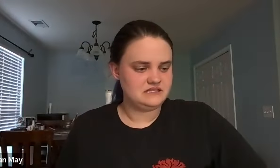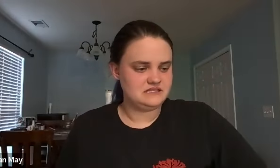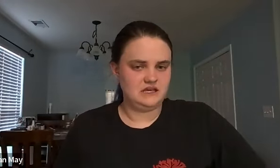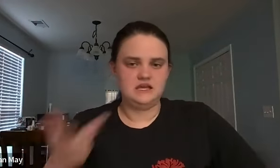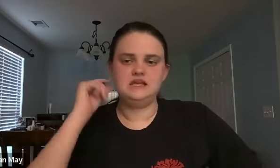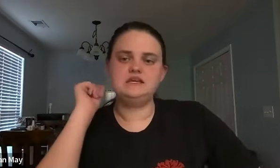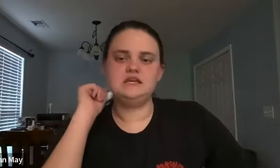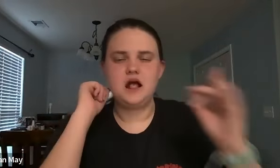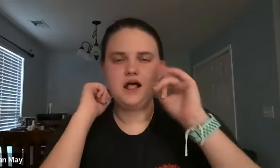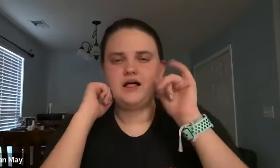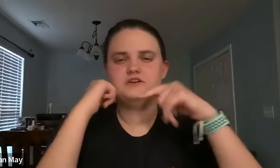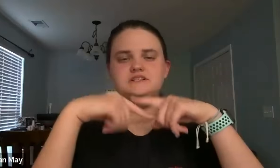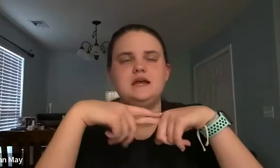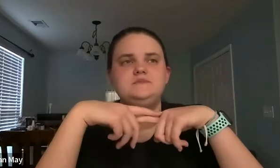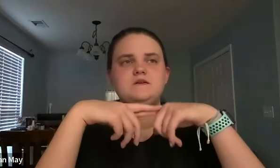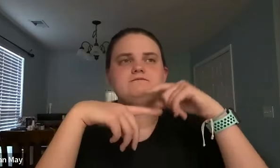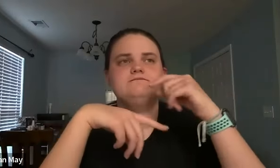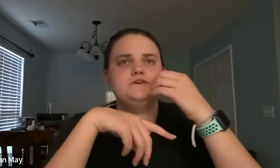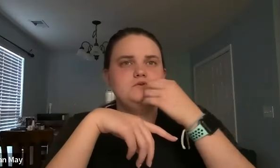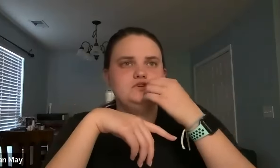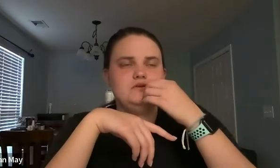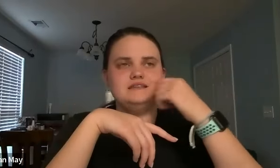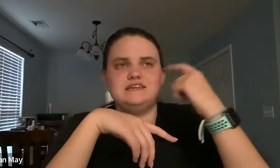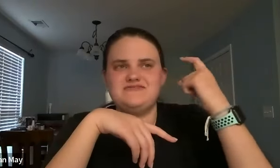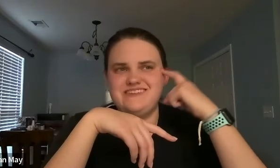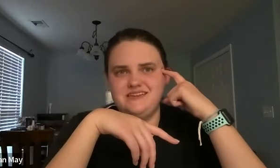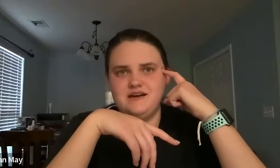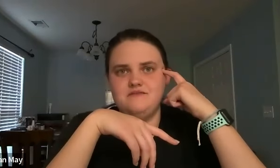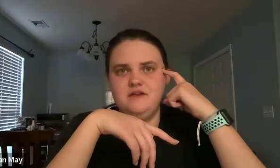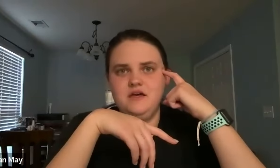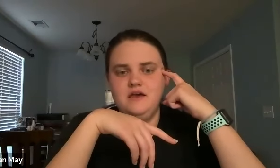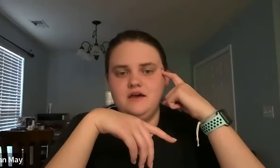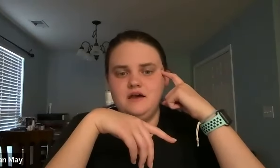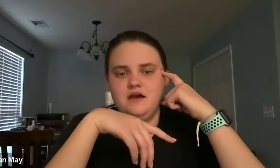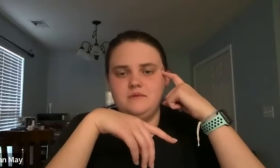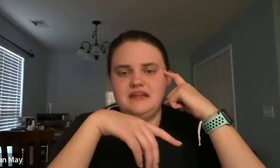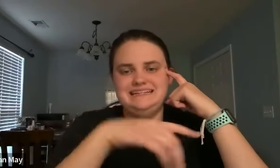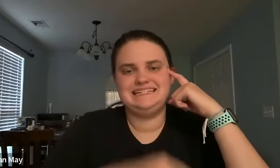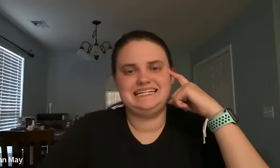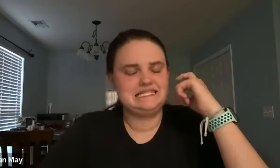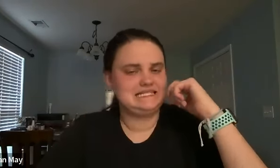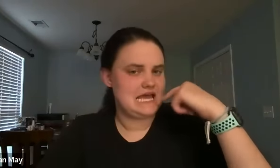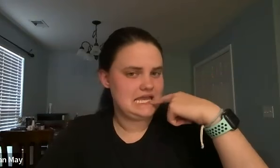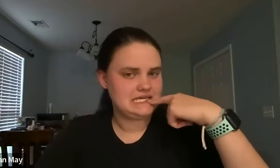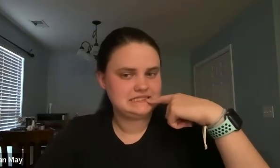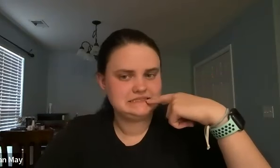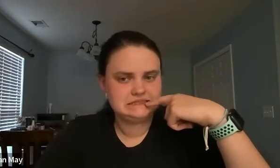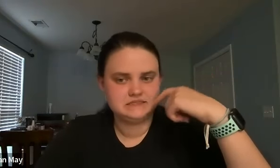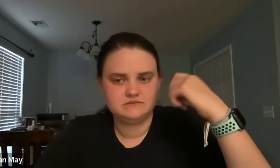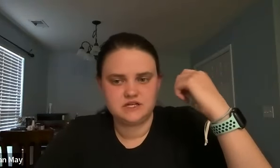let's see. Any other types of food you guys can think of that I didn't say? I'm trying